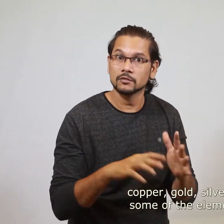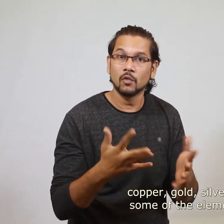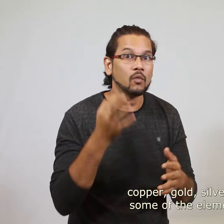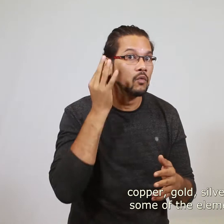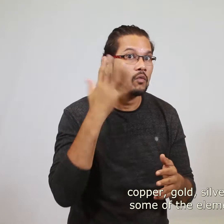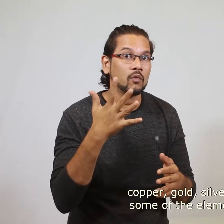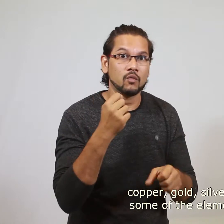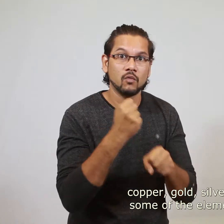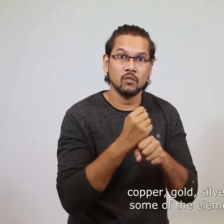gold,